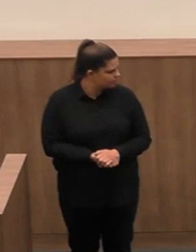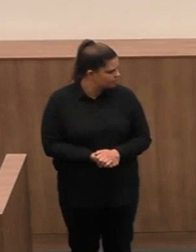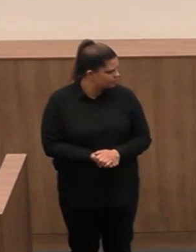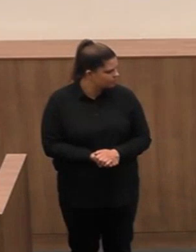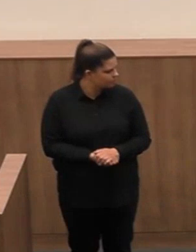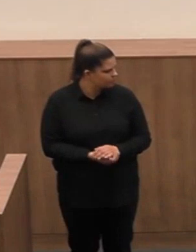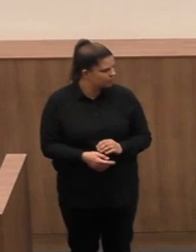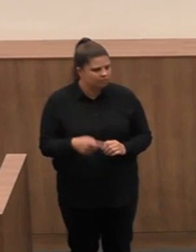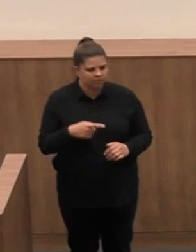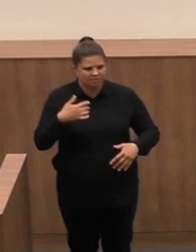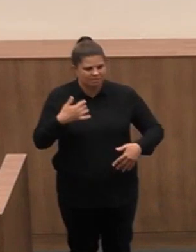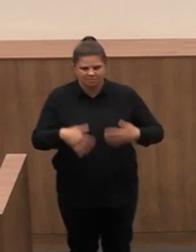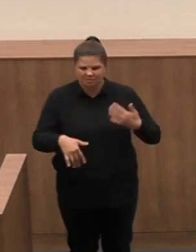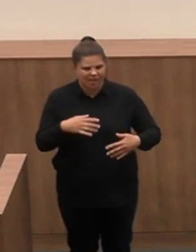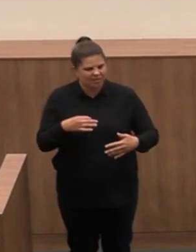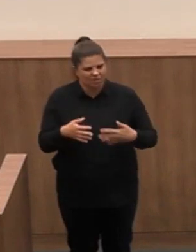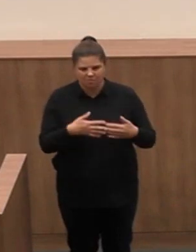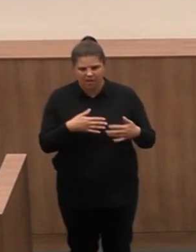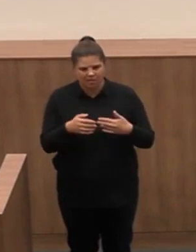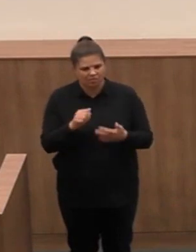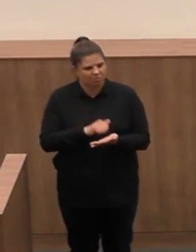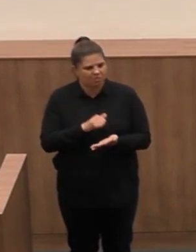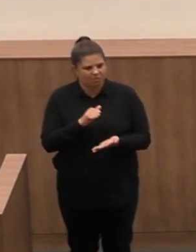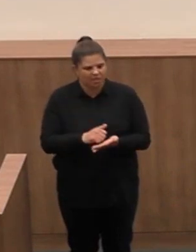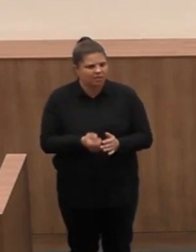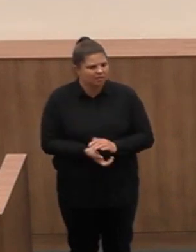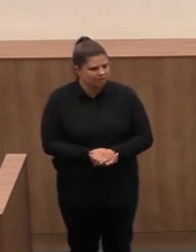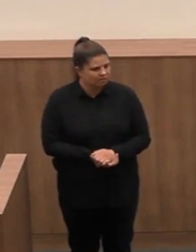Pain wasn't managed properly.